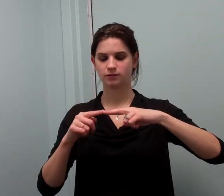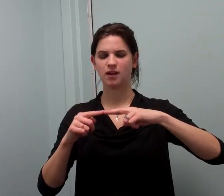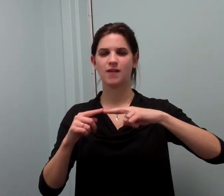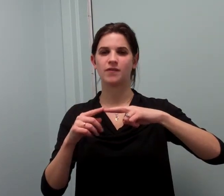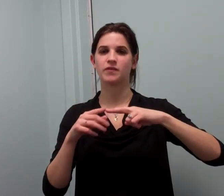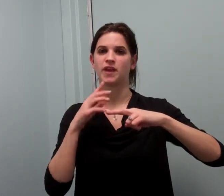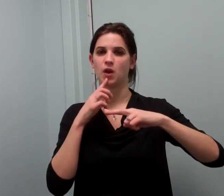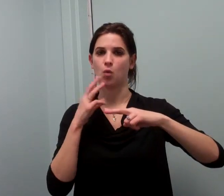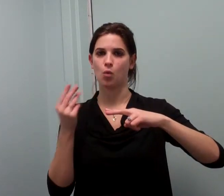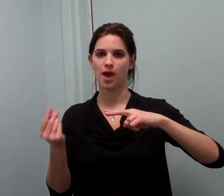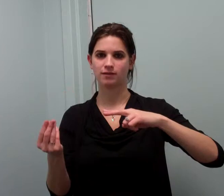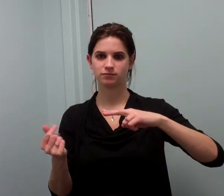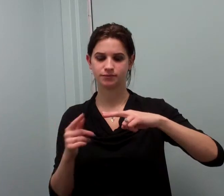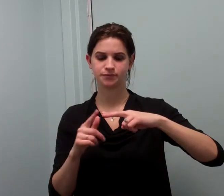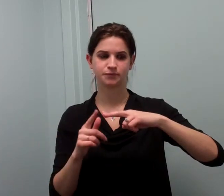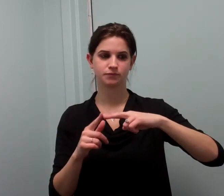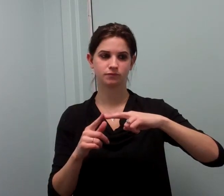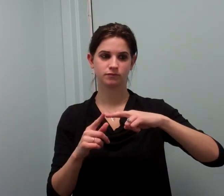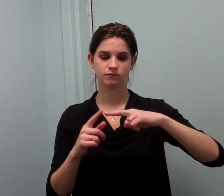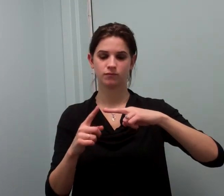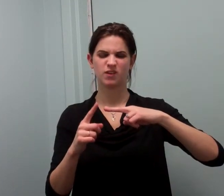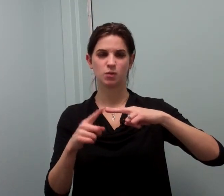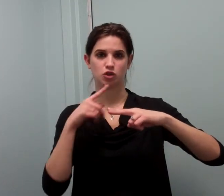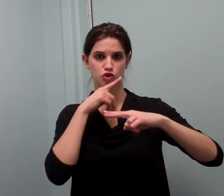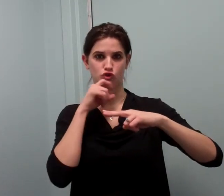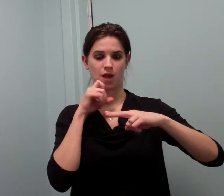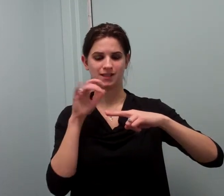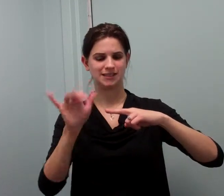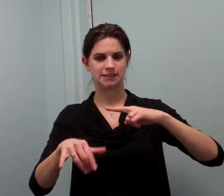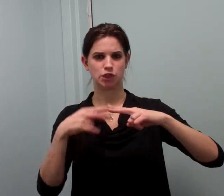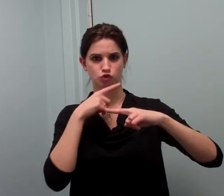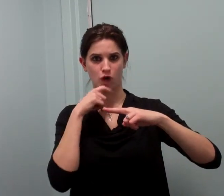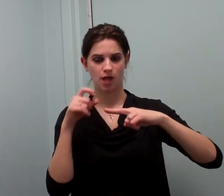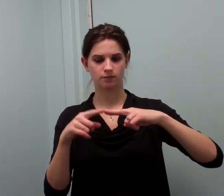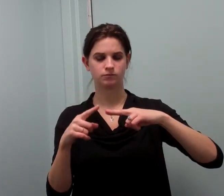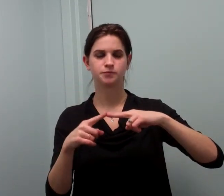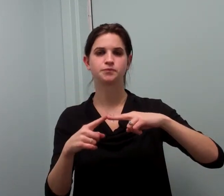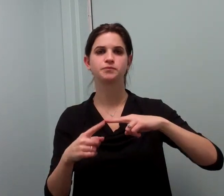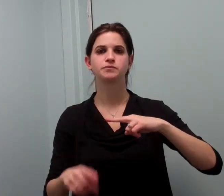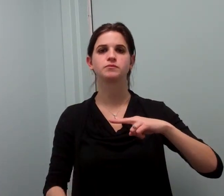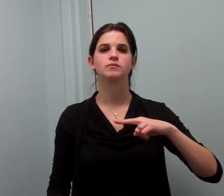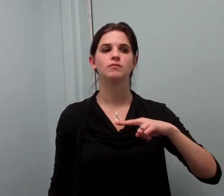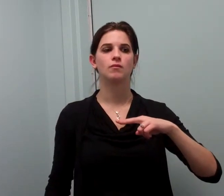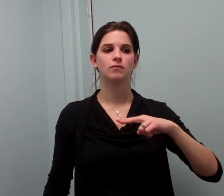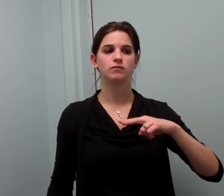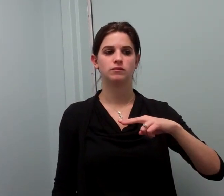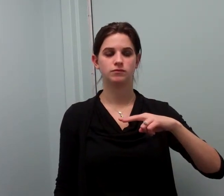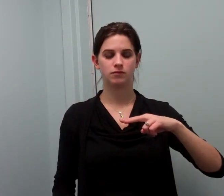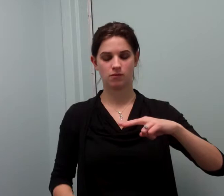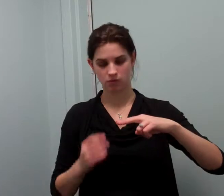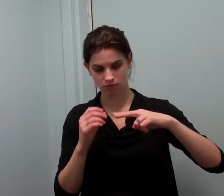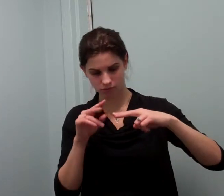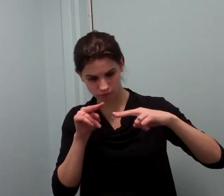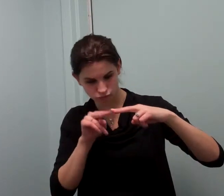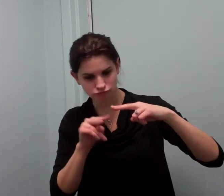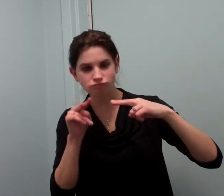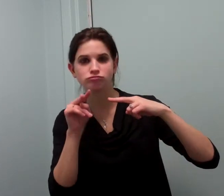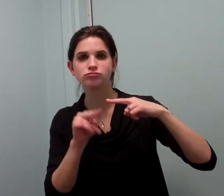This is the wet bulb, this is the dry bulb. This one stays dry. They read the two, they will come up with different temperature